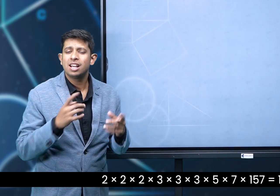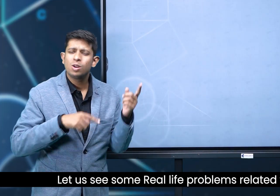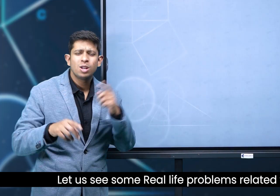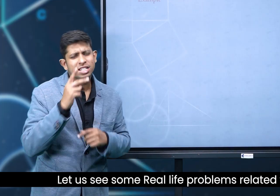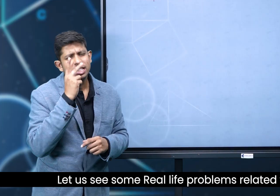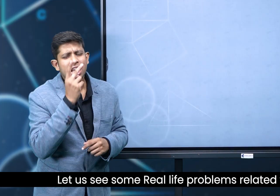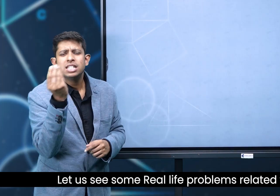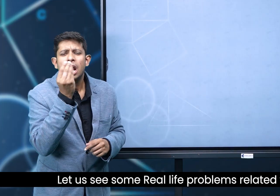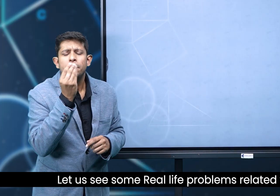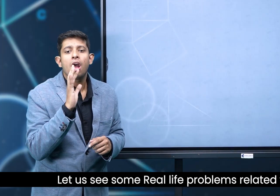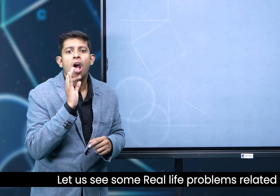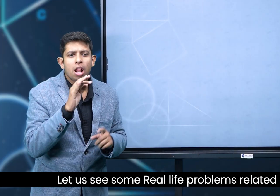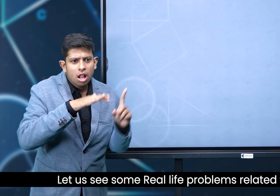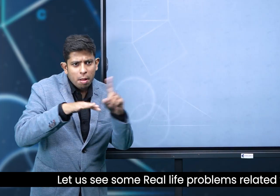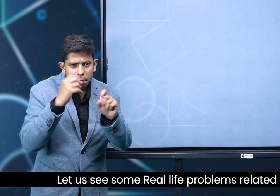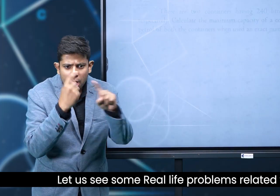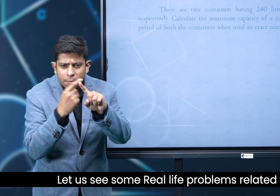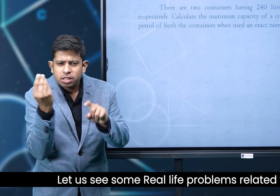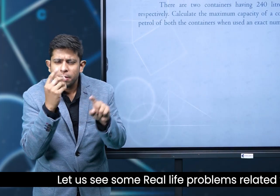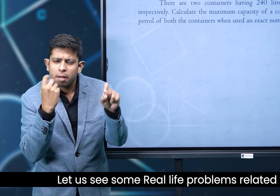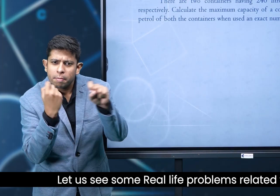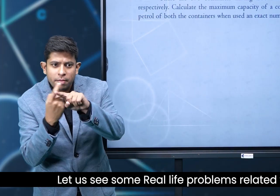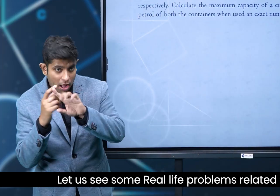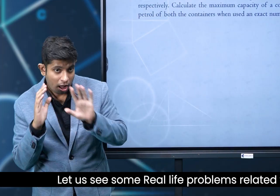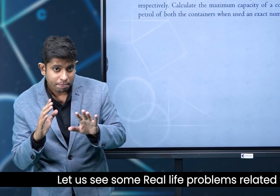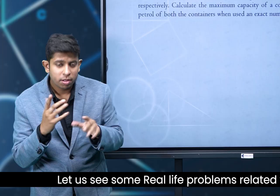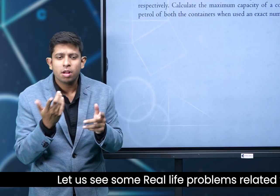Let us see some real-life problems related to HCF and LCF.